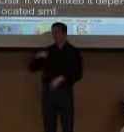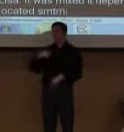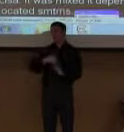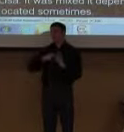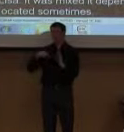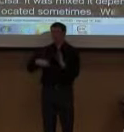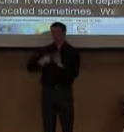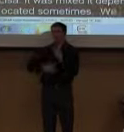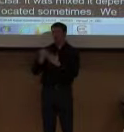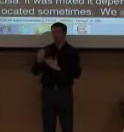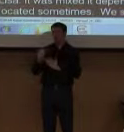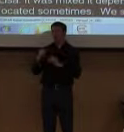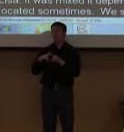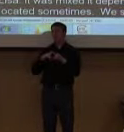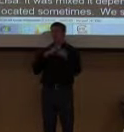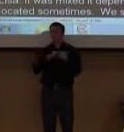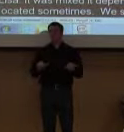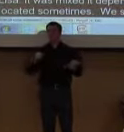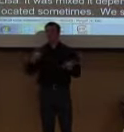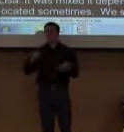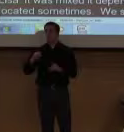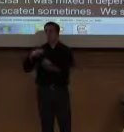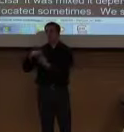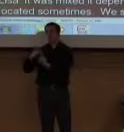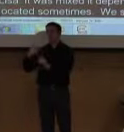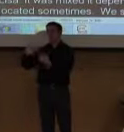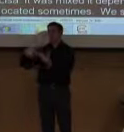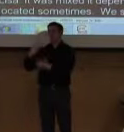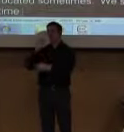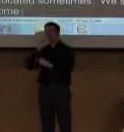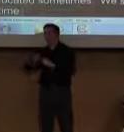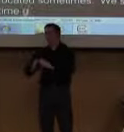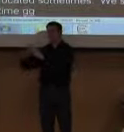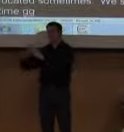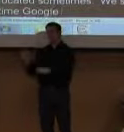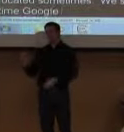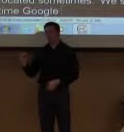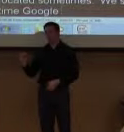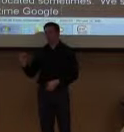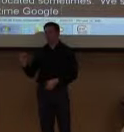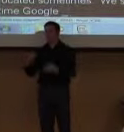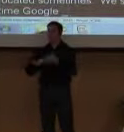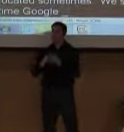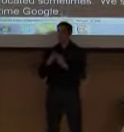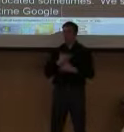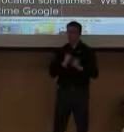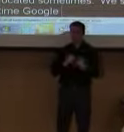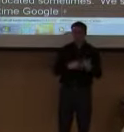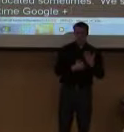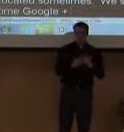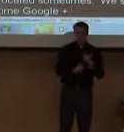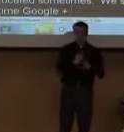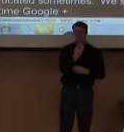this project just about the same time as Google Plus and Hangouts were coming online. So our project was